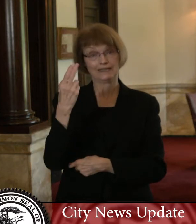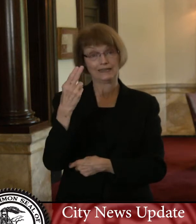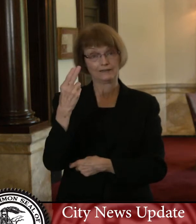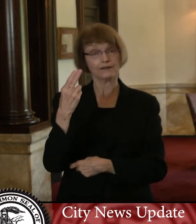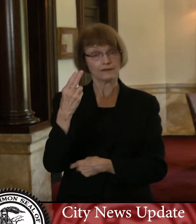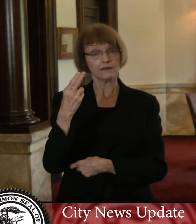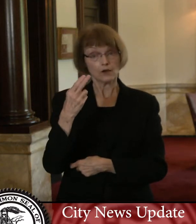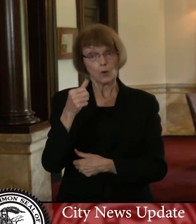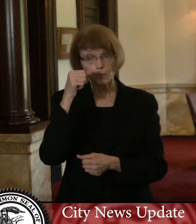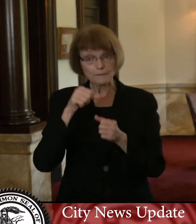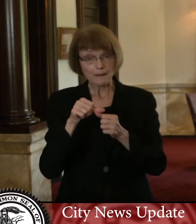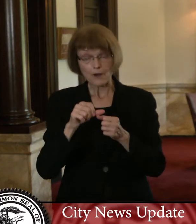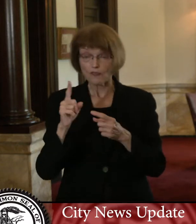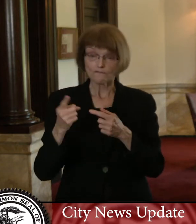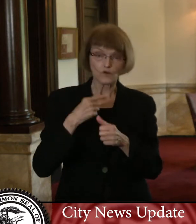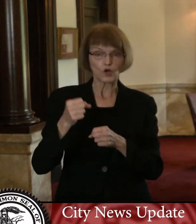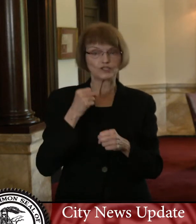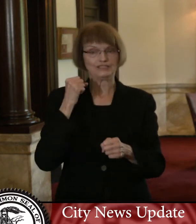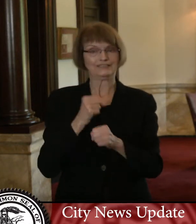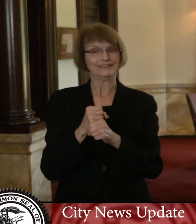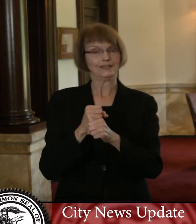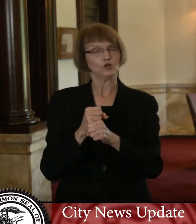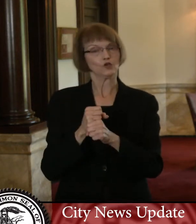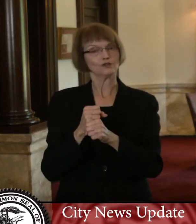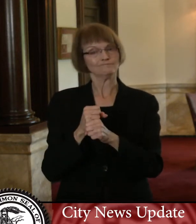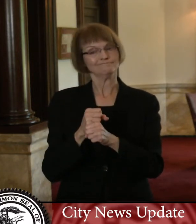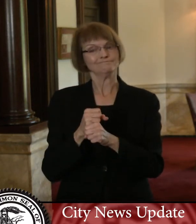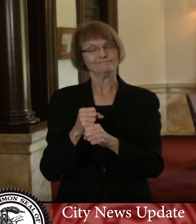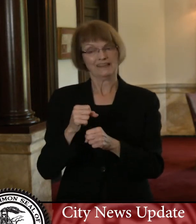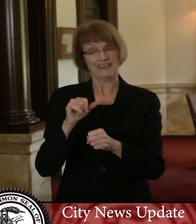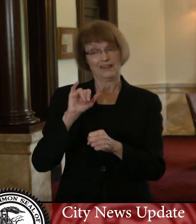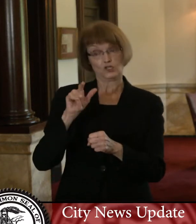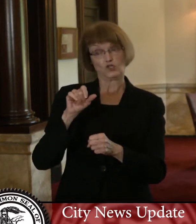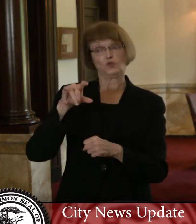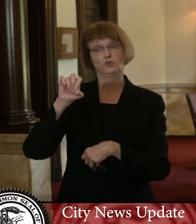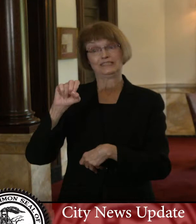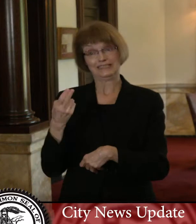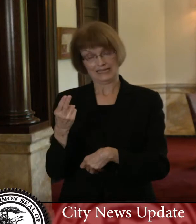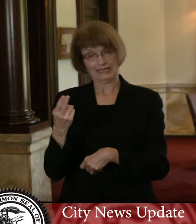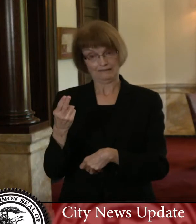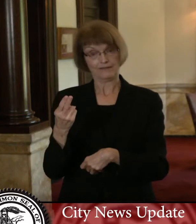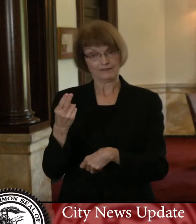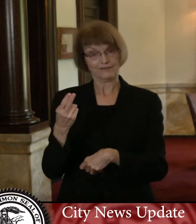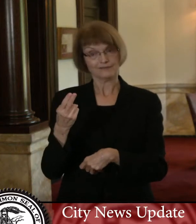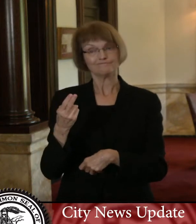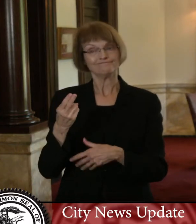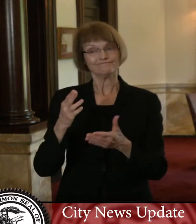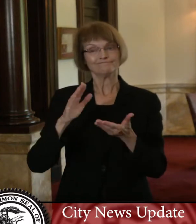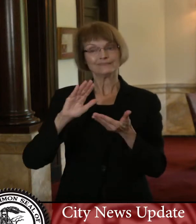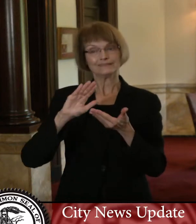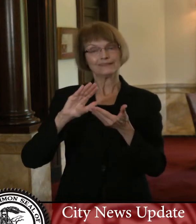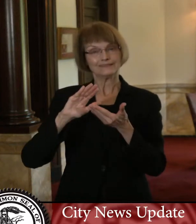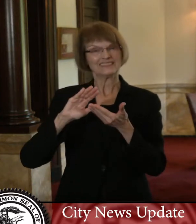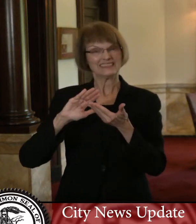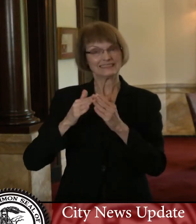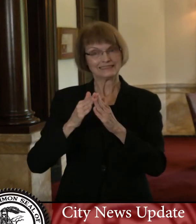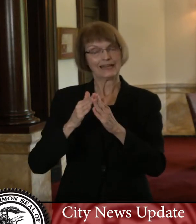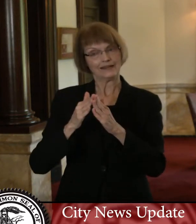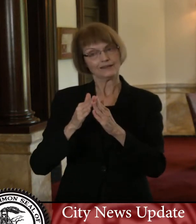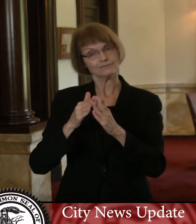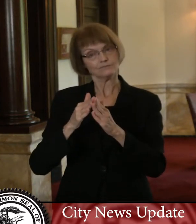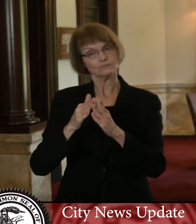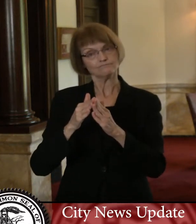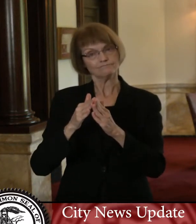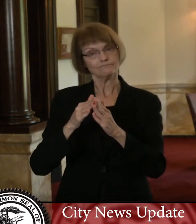will recognize Juneteenth as a municipal holiday. City Hall will be closed on June 18th. I want to say thank you to everyone